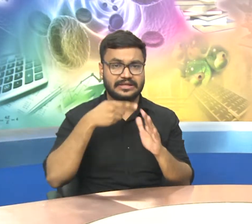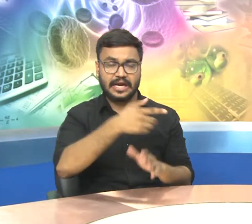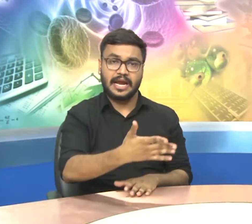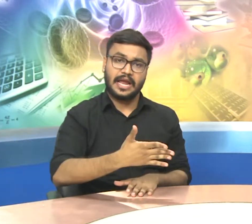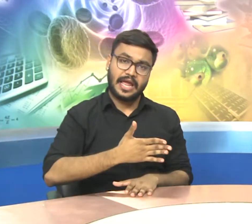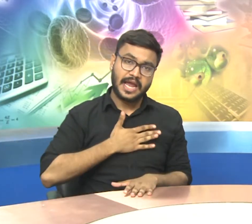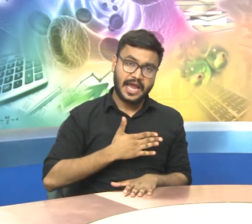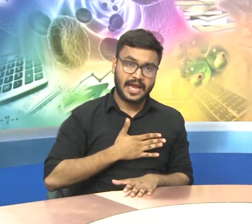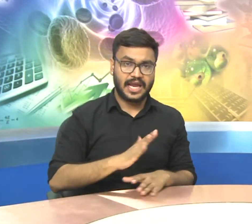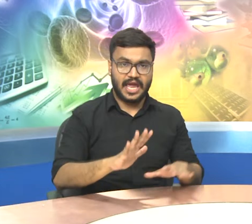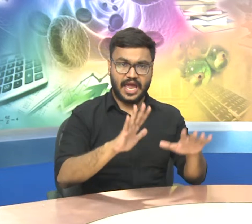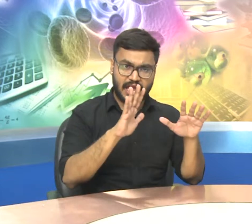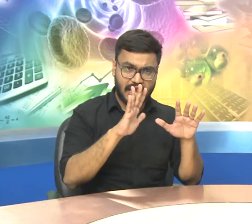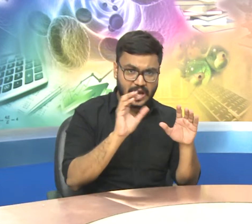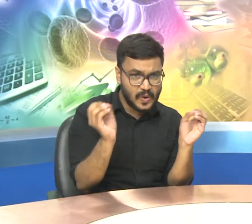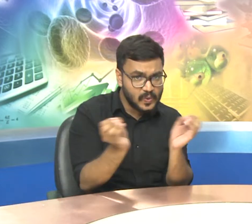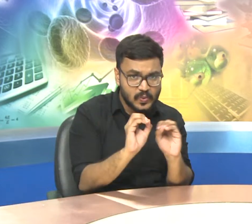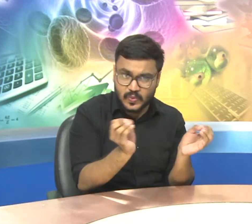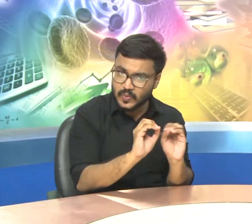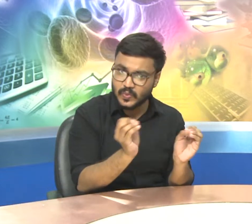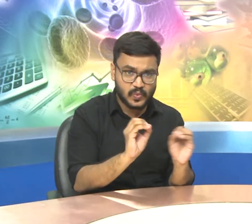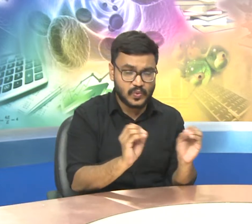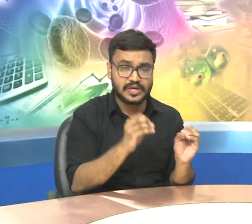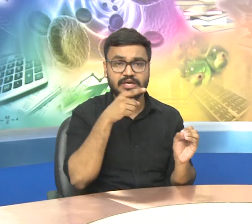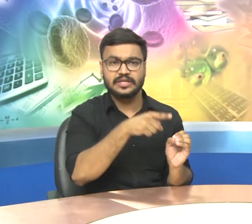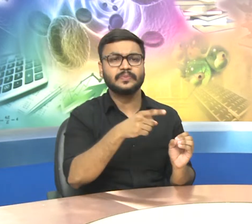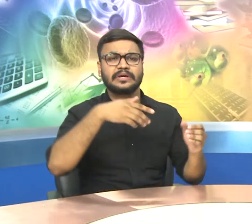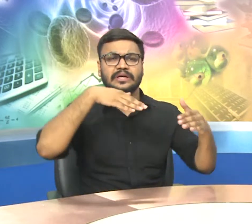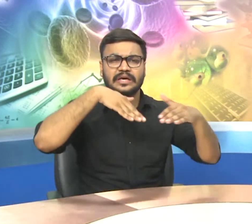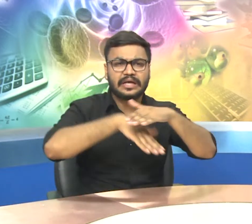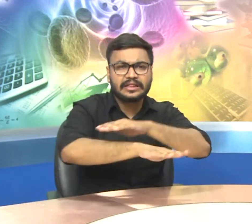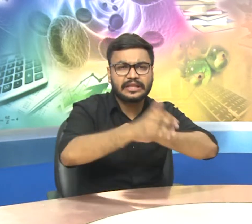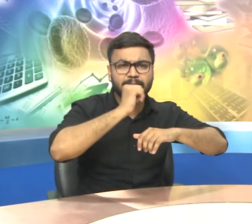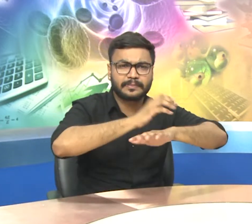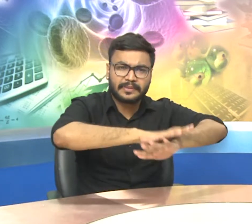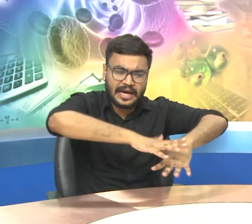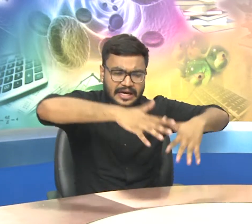abiotic components. These are the components